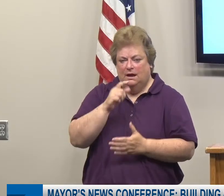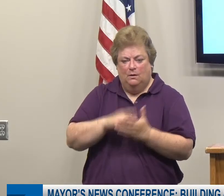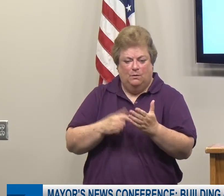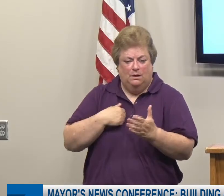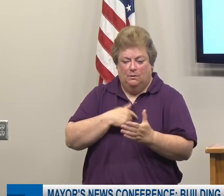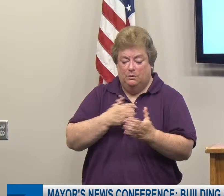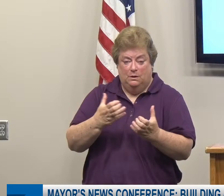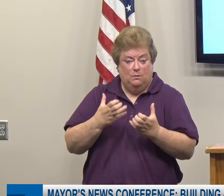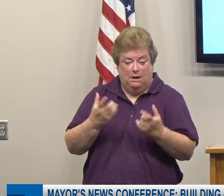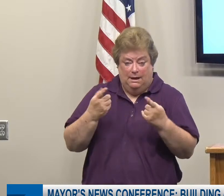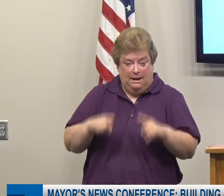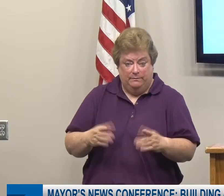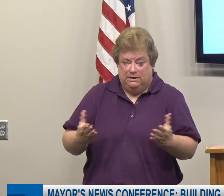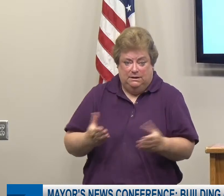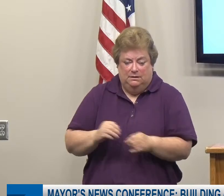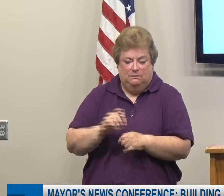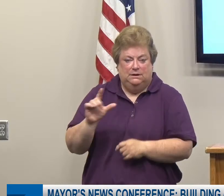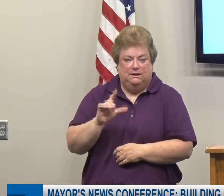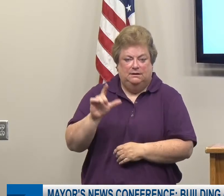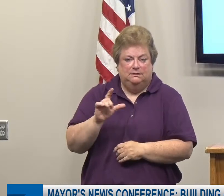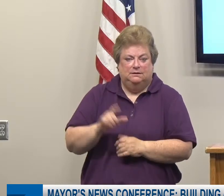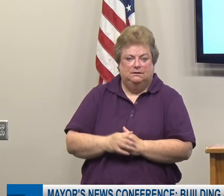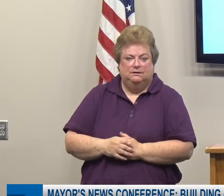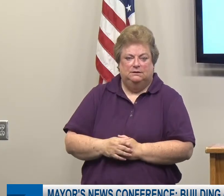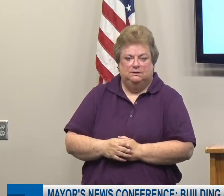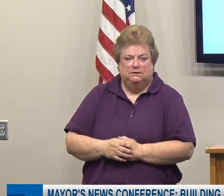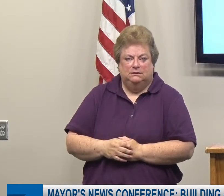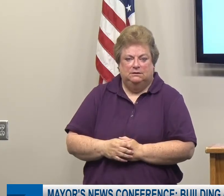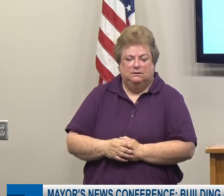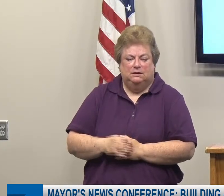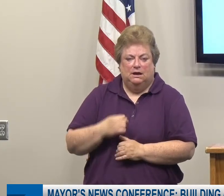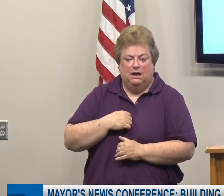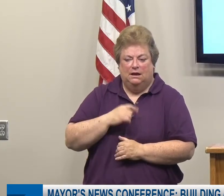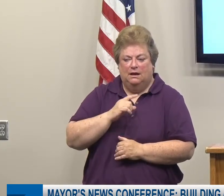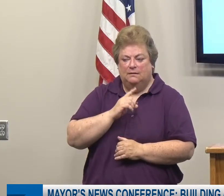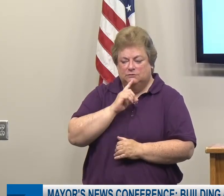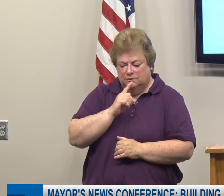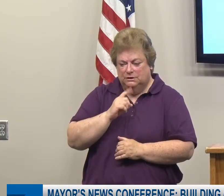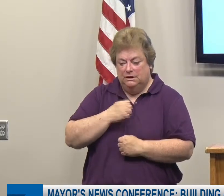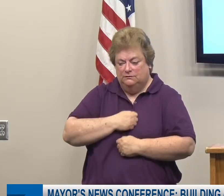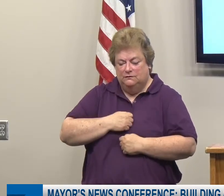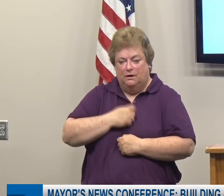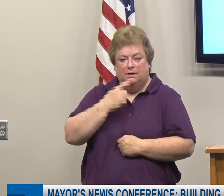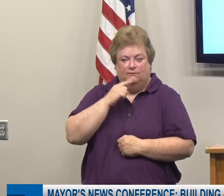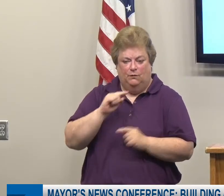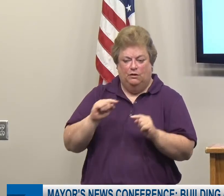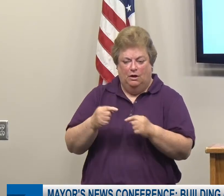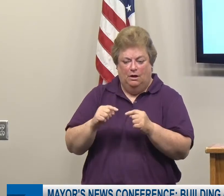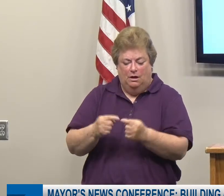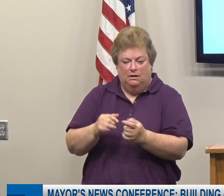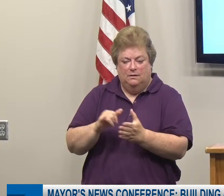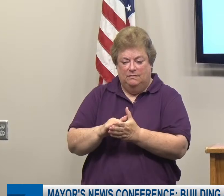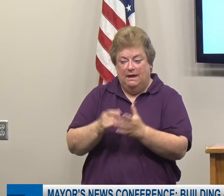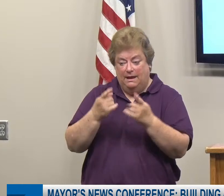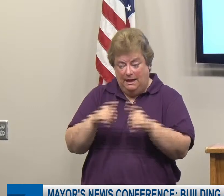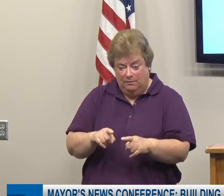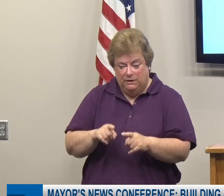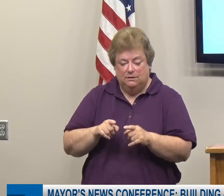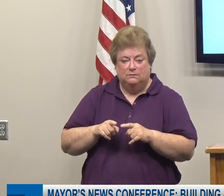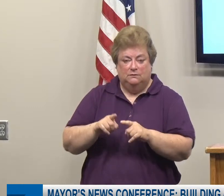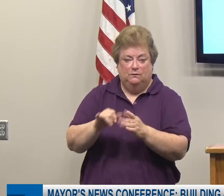to have happen here in Lincoln. And I am certainly sorry for the harm that occurred during those tumultuous nights.